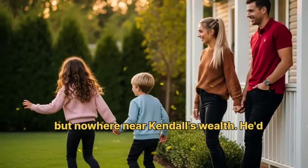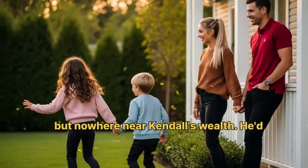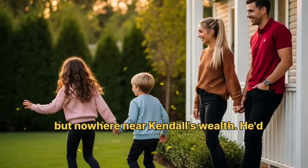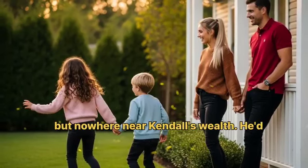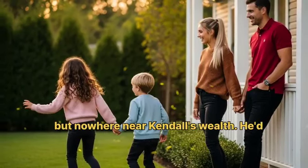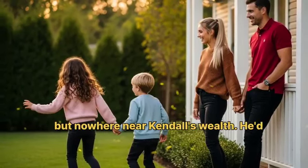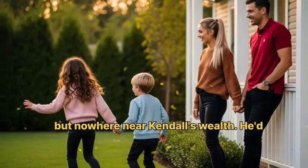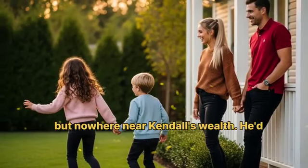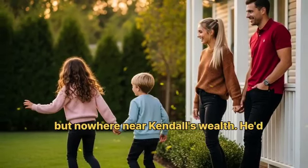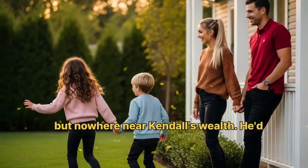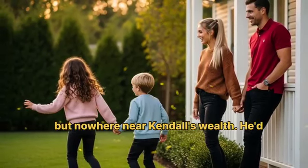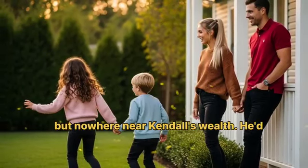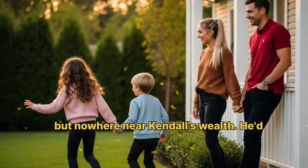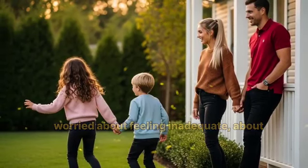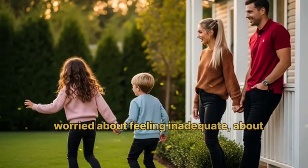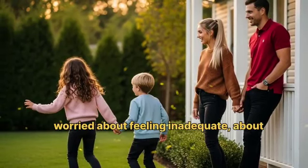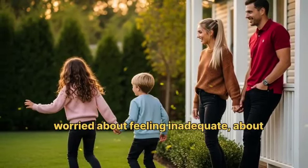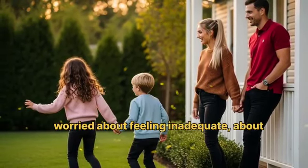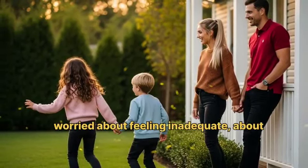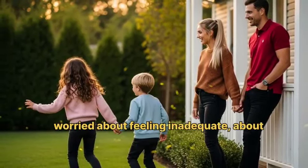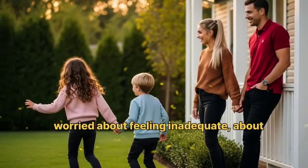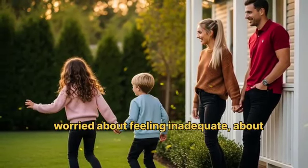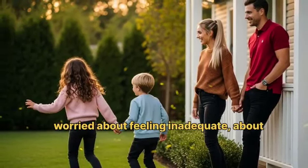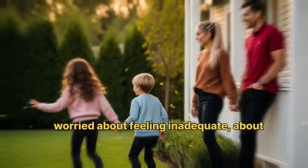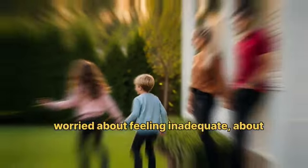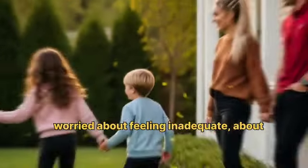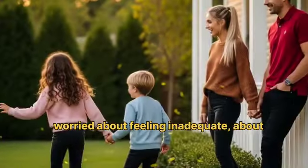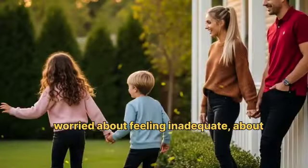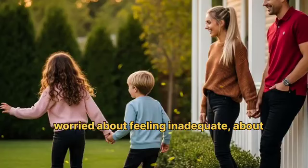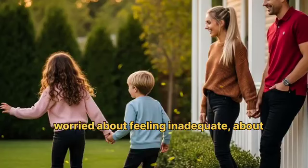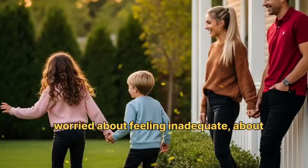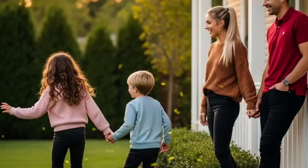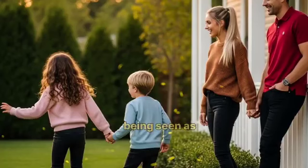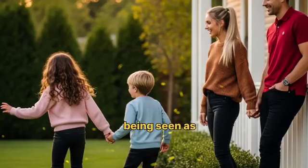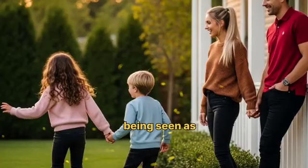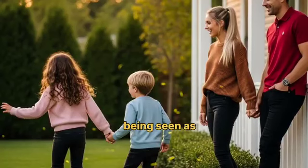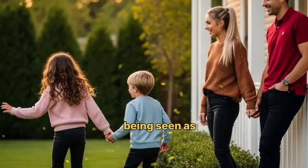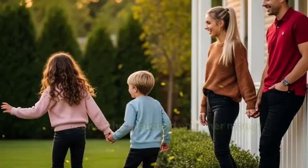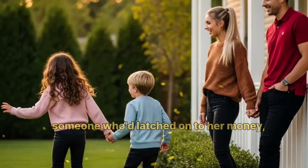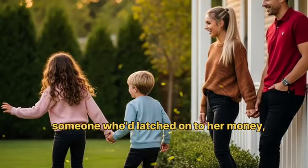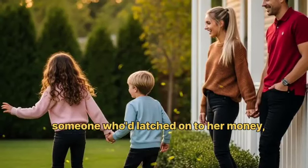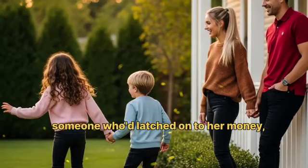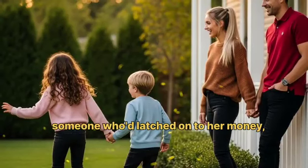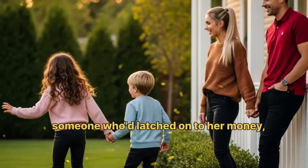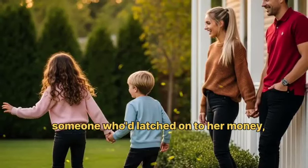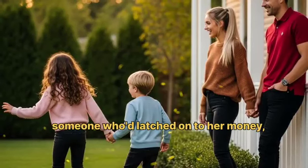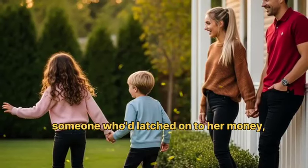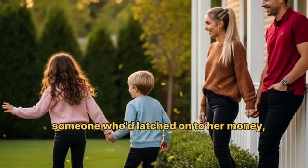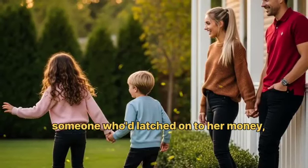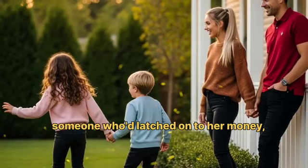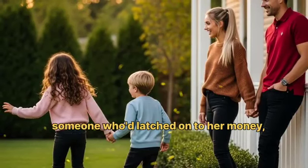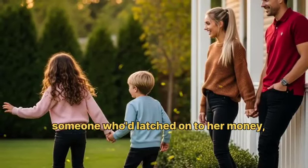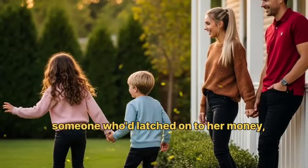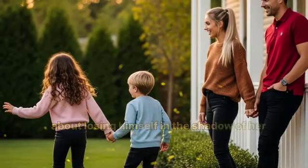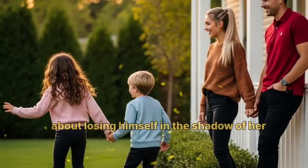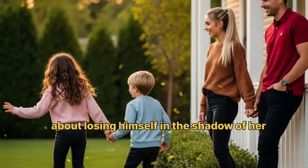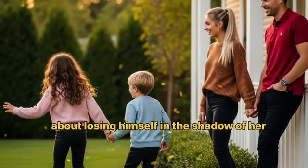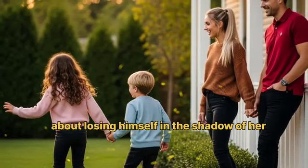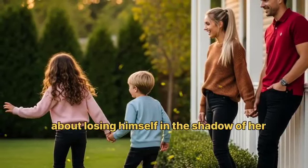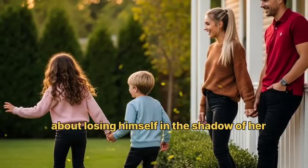near Kendall's wealth. He'd worried about feeling inadequate, about being seen as someone who'd latched onto her money, about losing